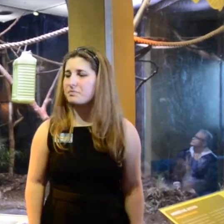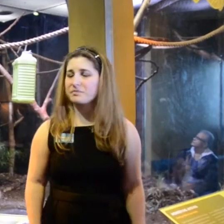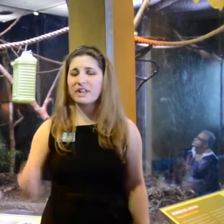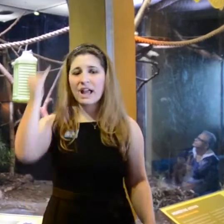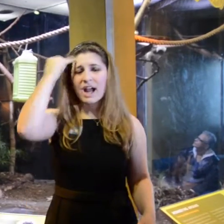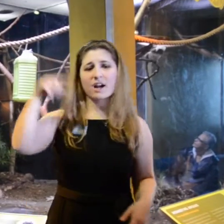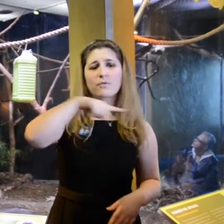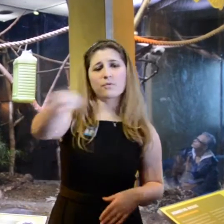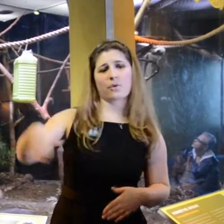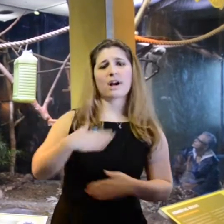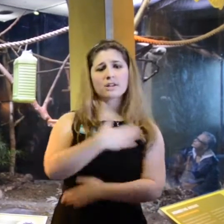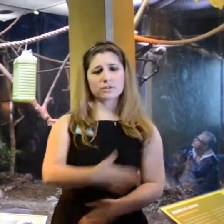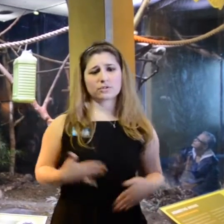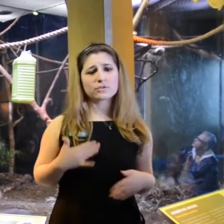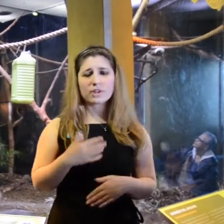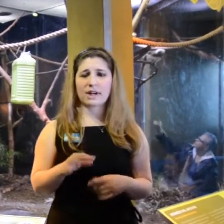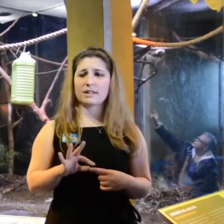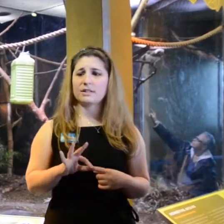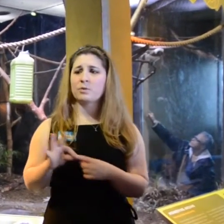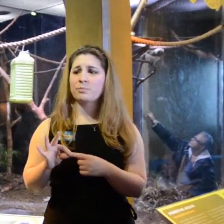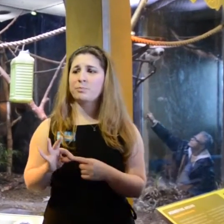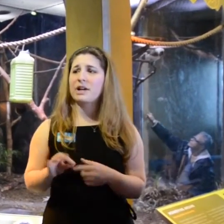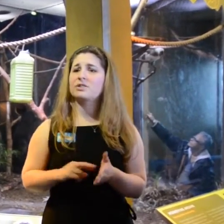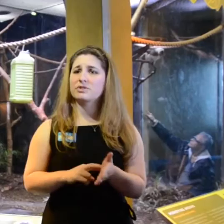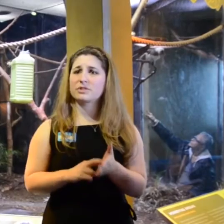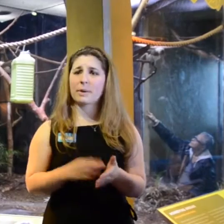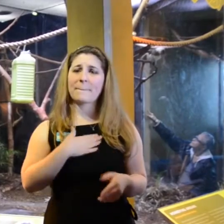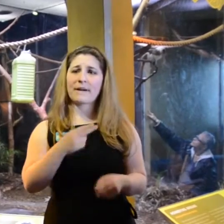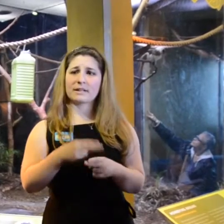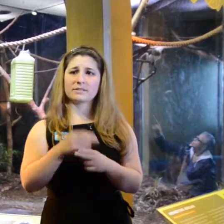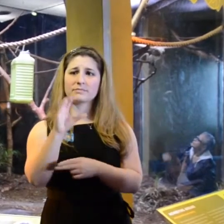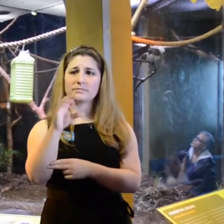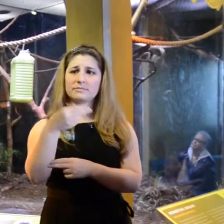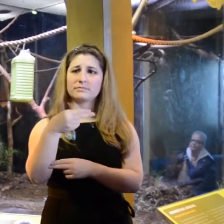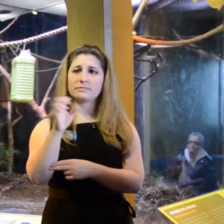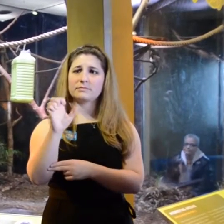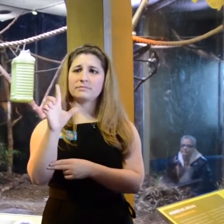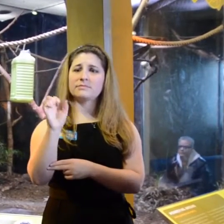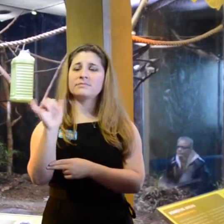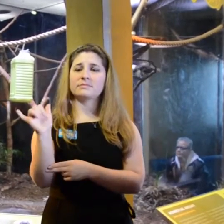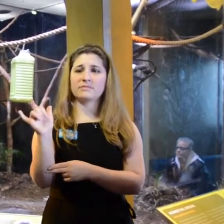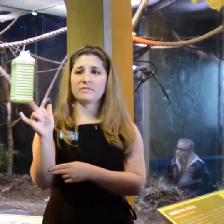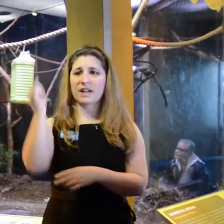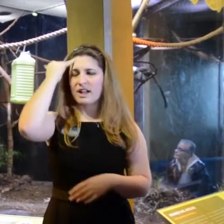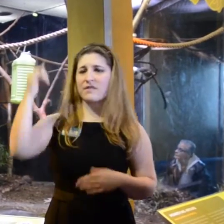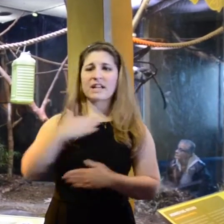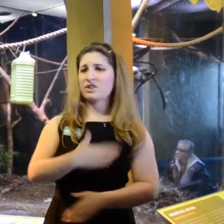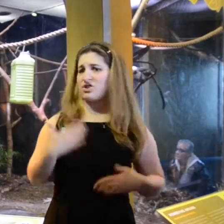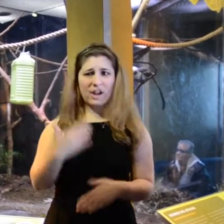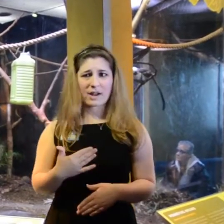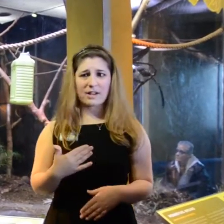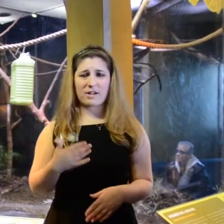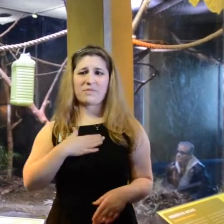enjoyed this very special edition of our Tamarind Talk and Feeding, again my name is Chelsea. However if you did not enjoy it